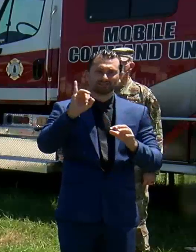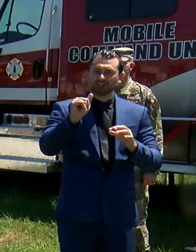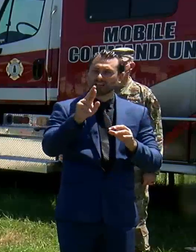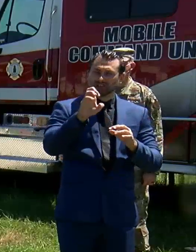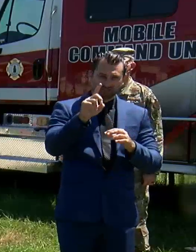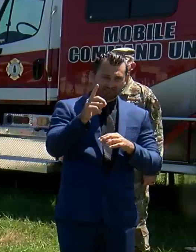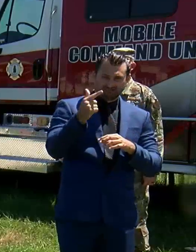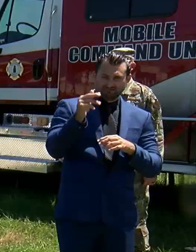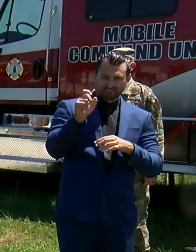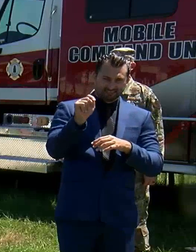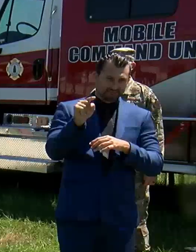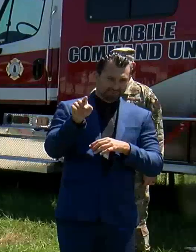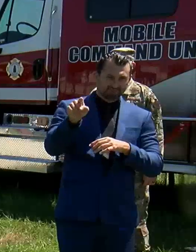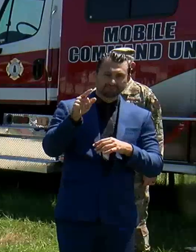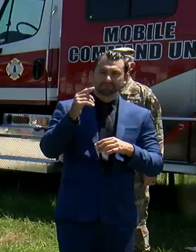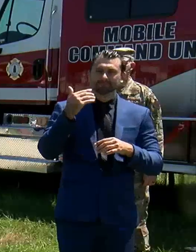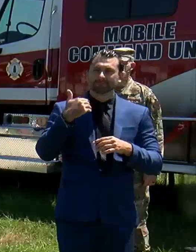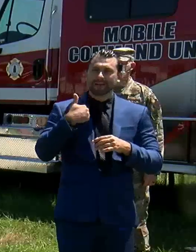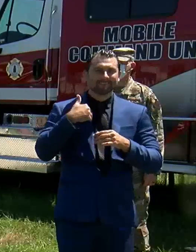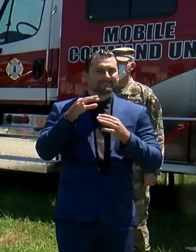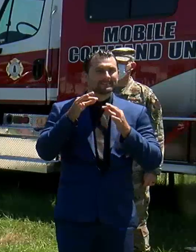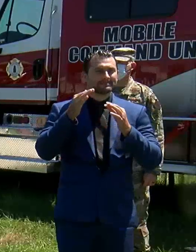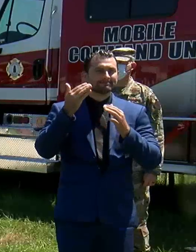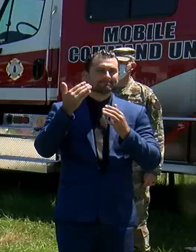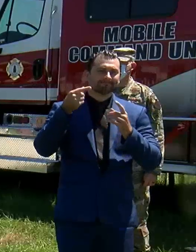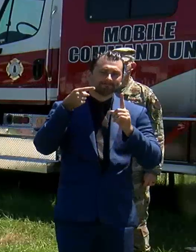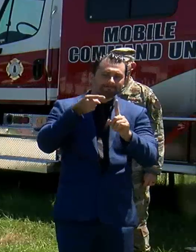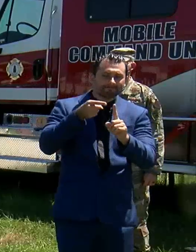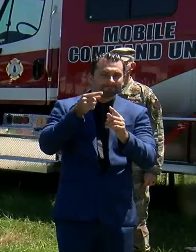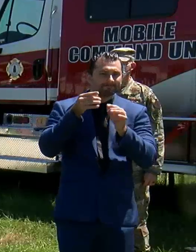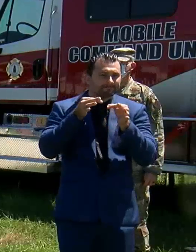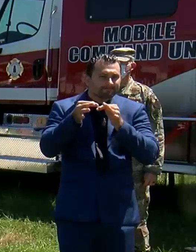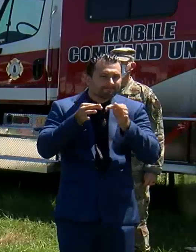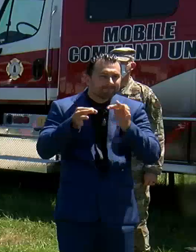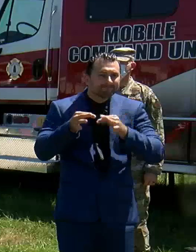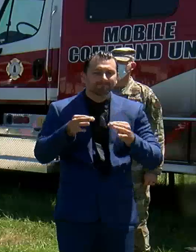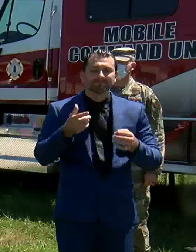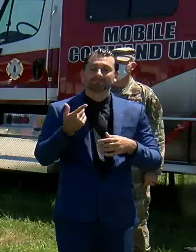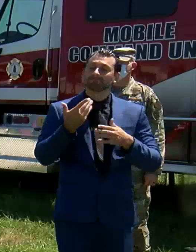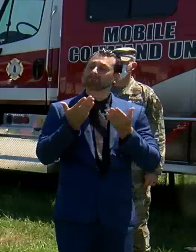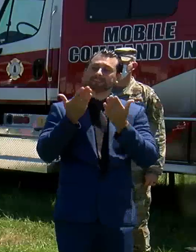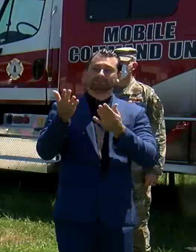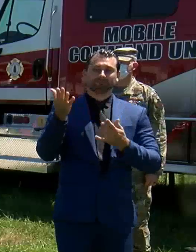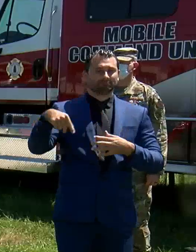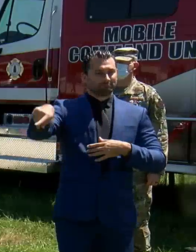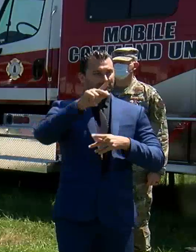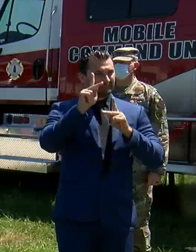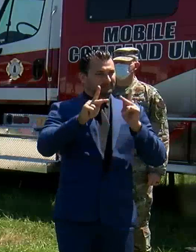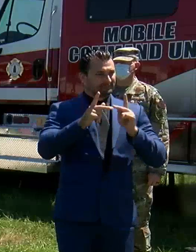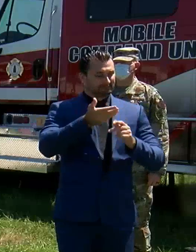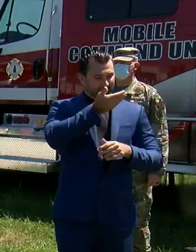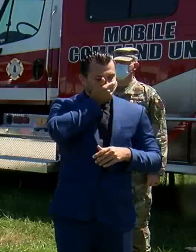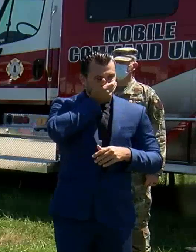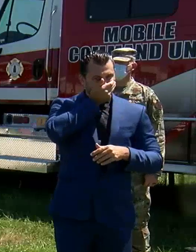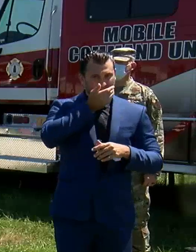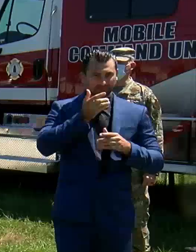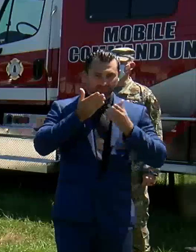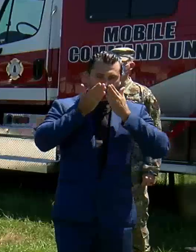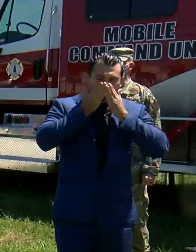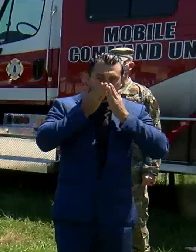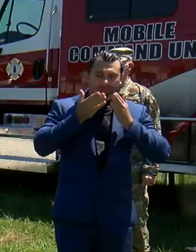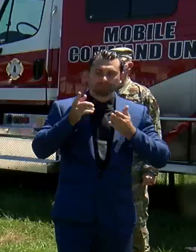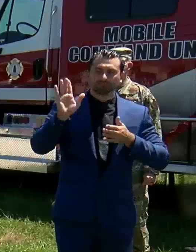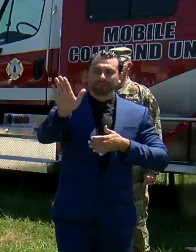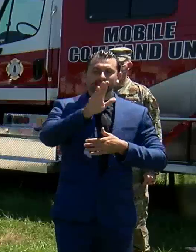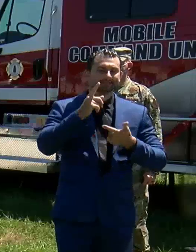the long-term care facilities to wear the PPE, mask and other things to help cut down on infection. But we had to put our money